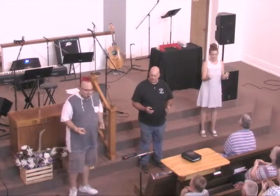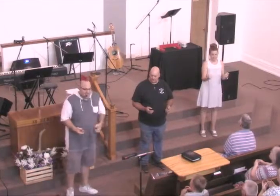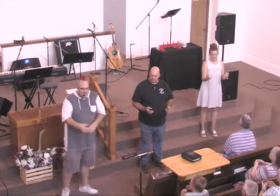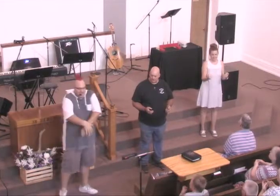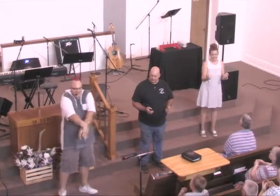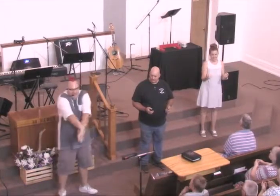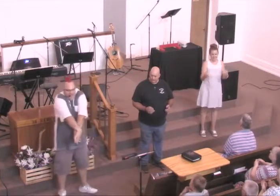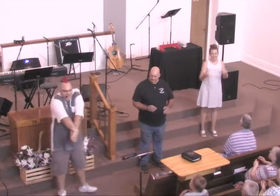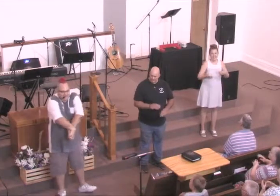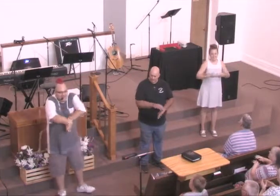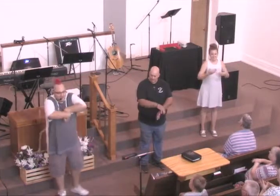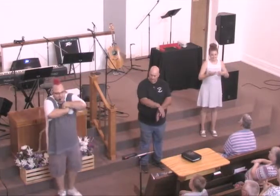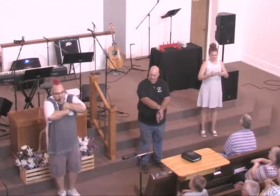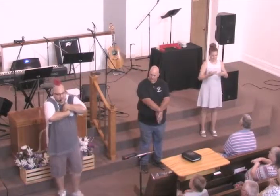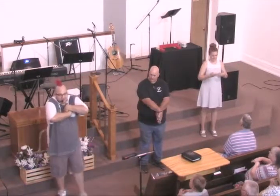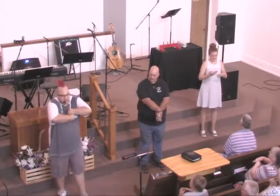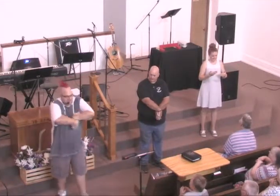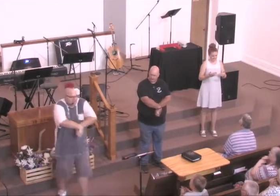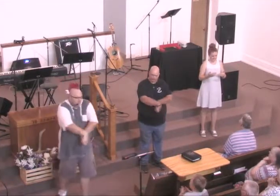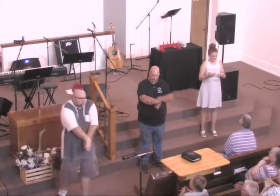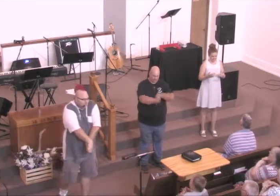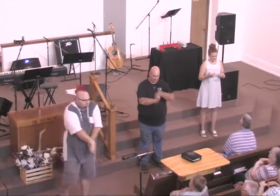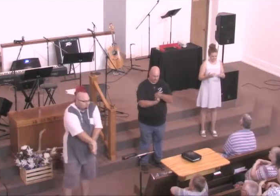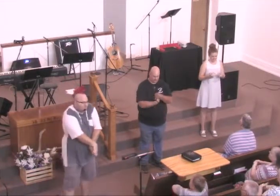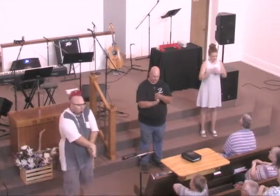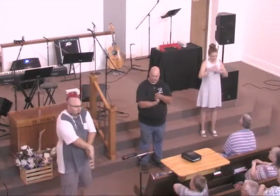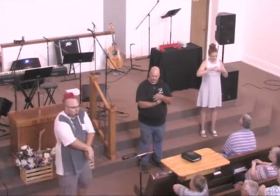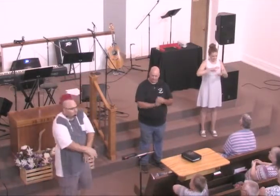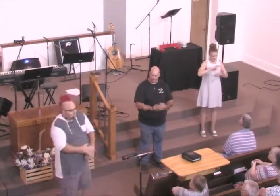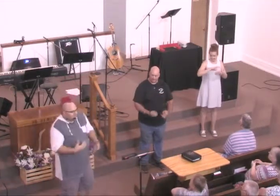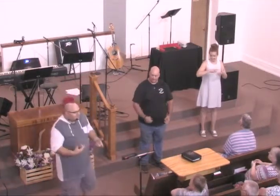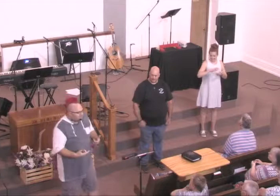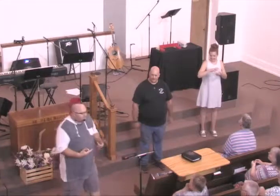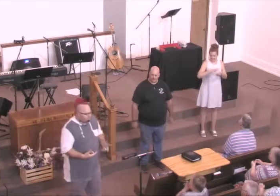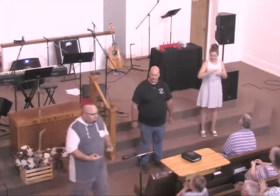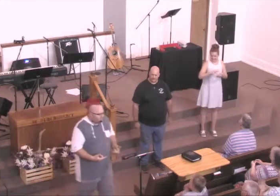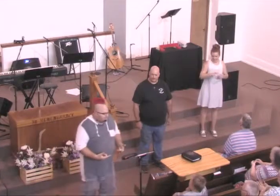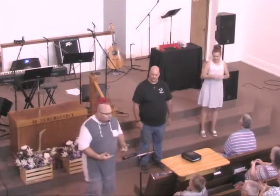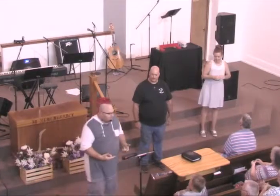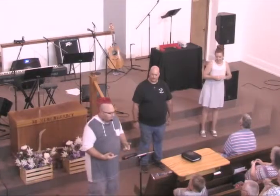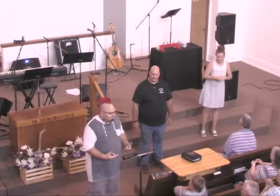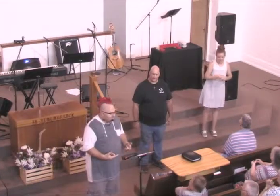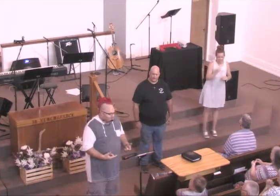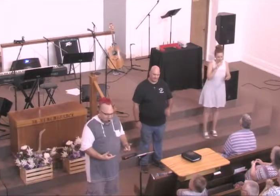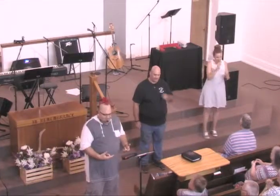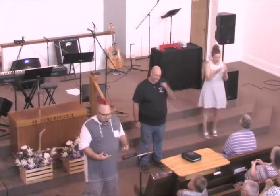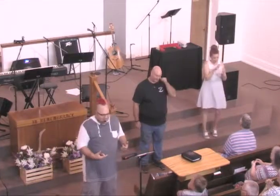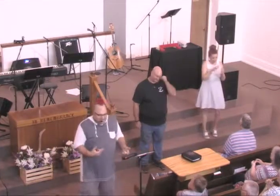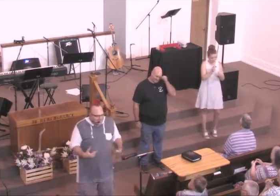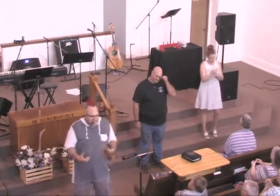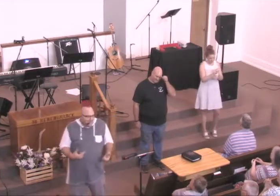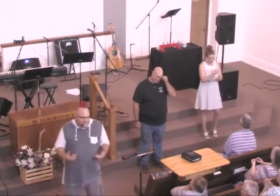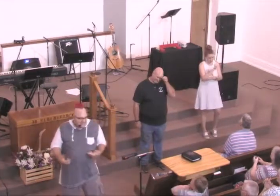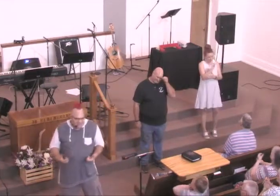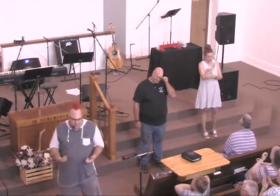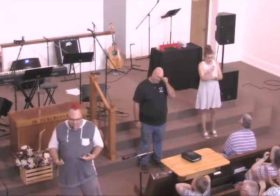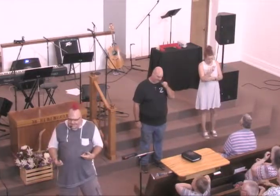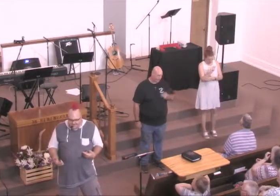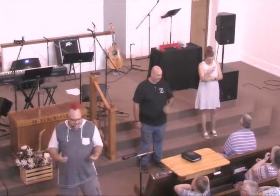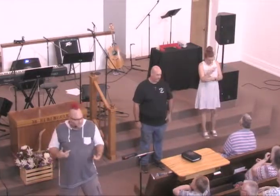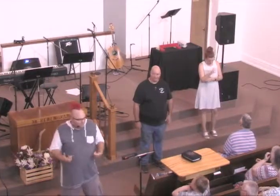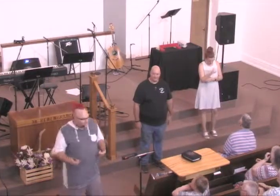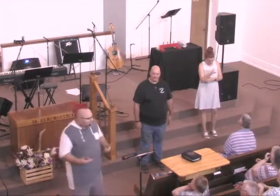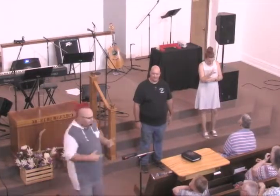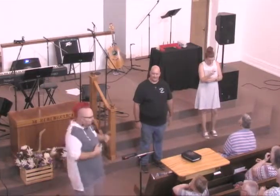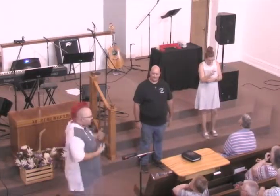easily entangles. Okay, don't get confused with untangled. Sin does not untangle. It